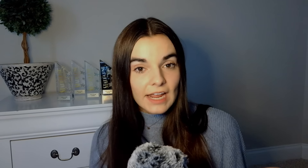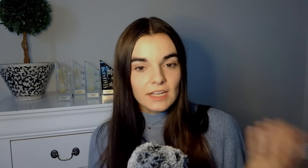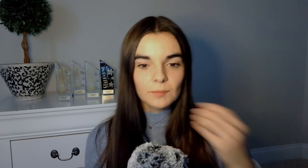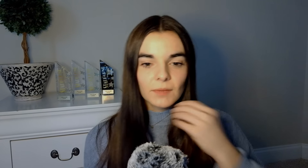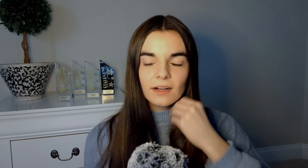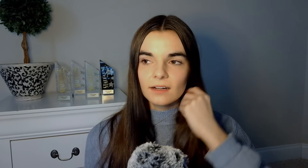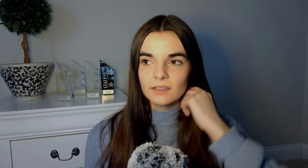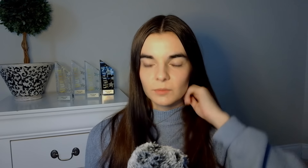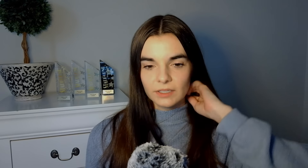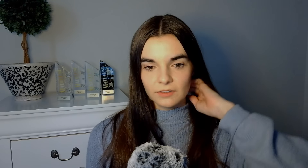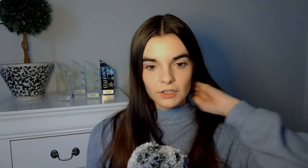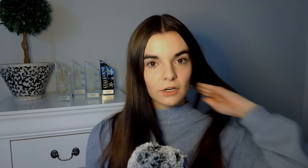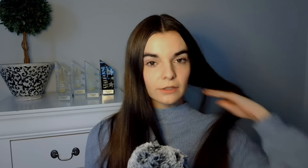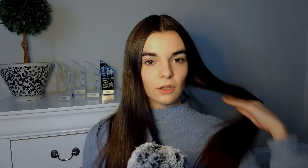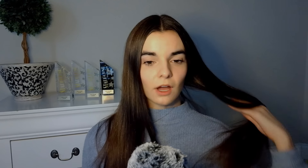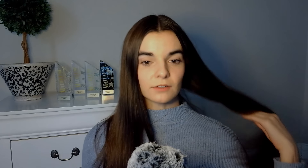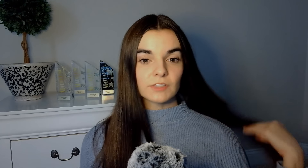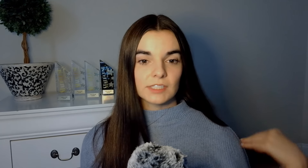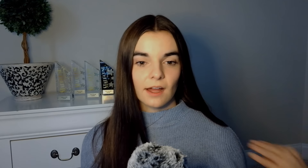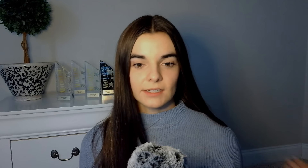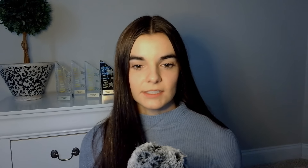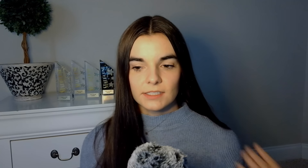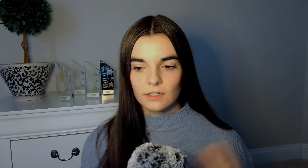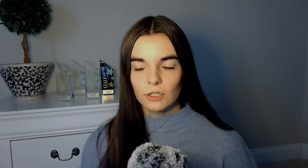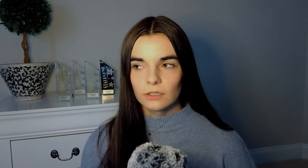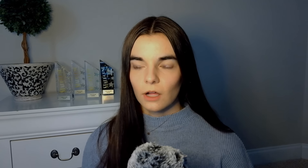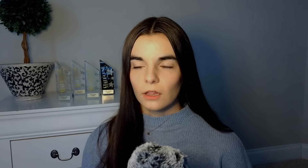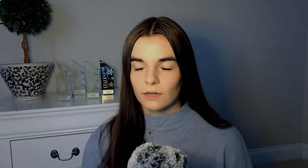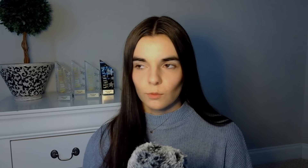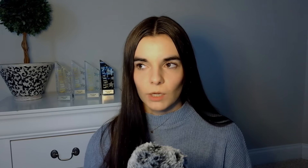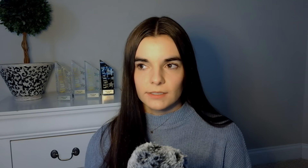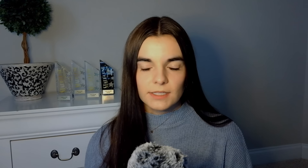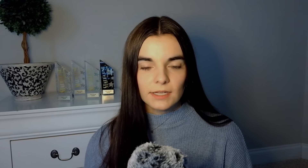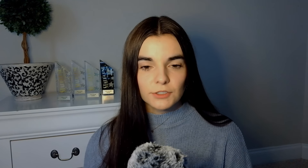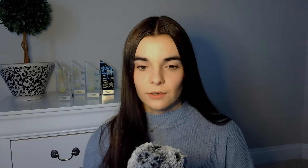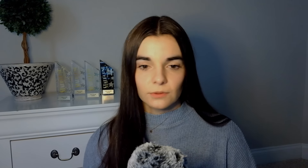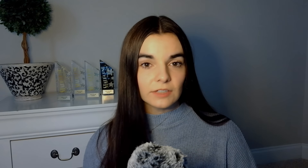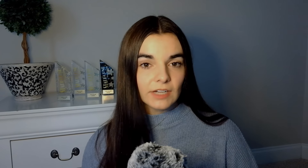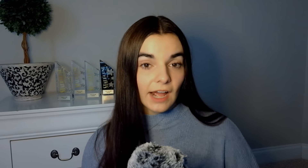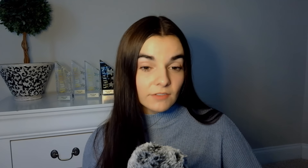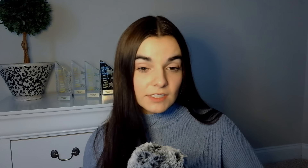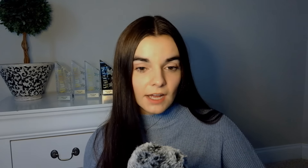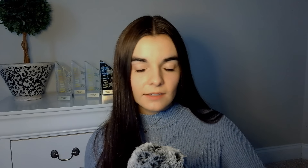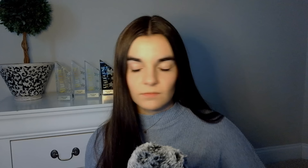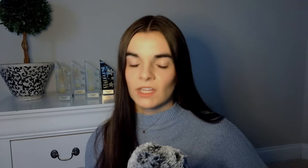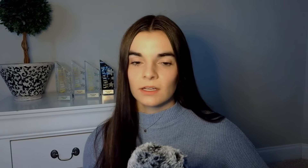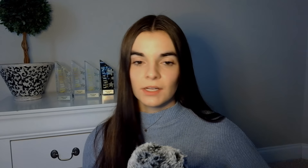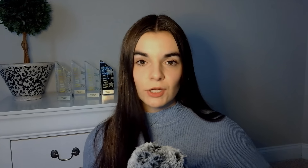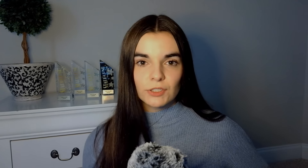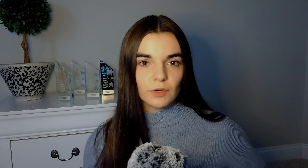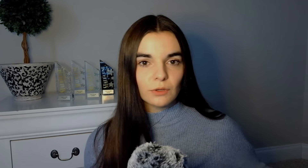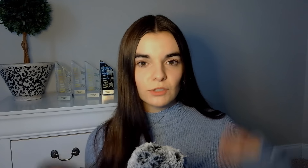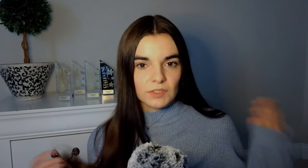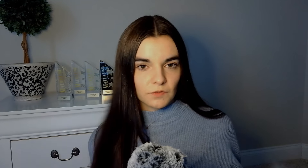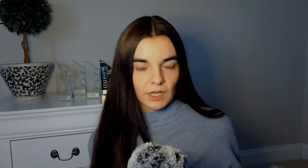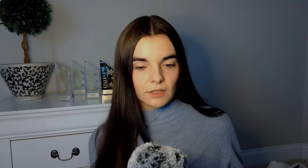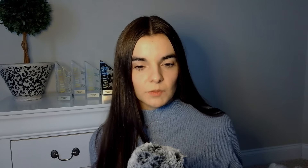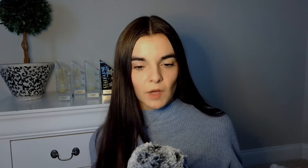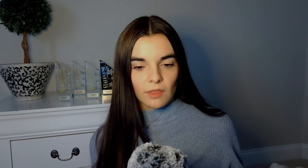name. There are a lot of signs or a lot of words that don't even have a sign, so you just finger spell